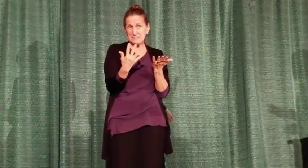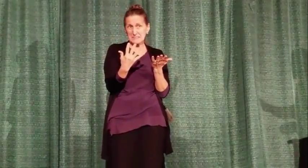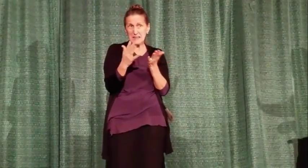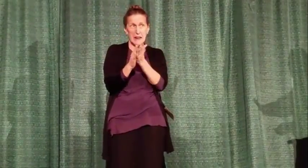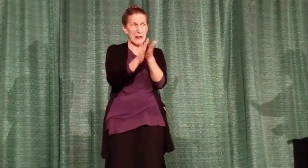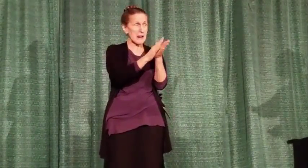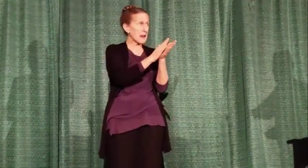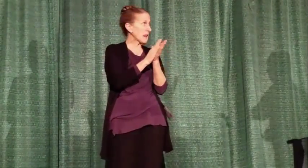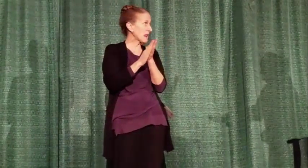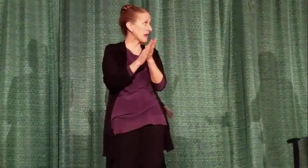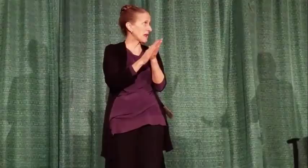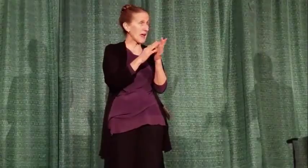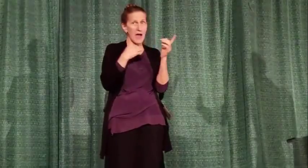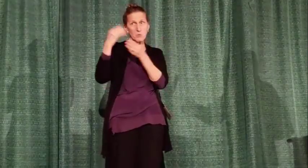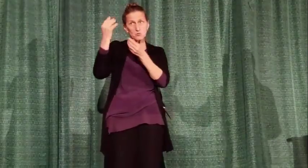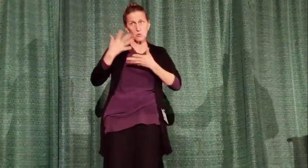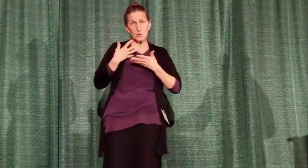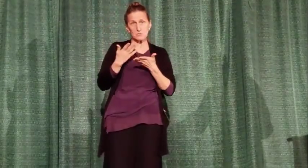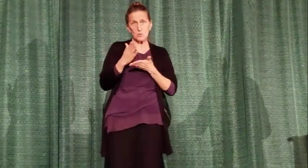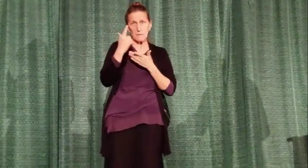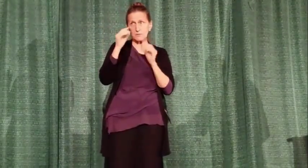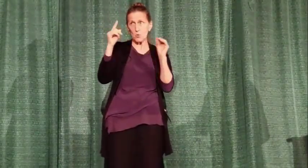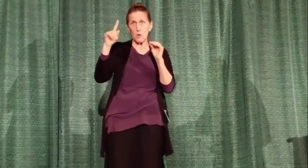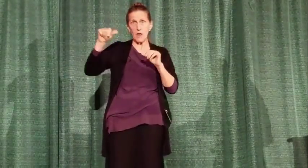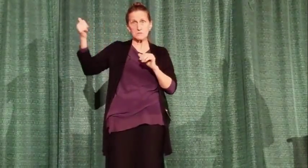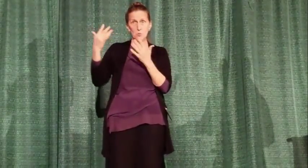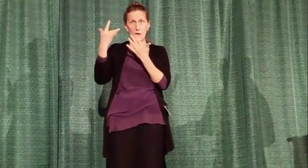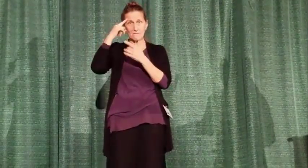I was told that's okay because they know there's nobody at me.